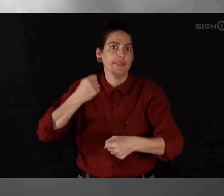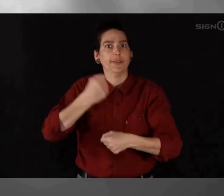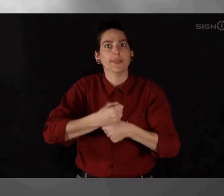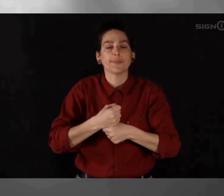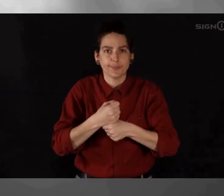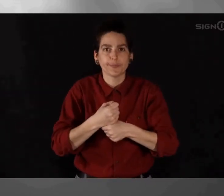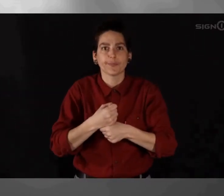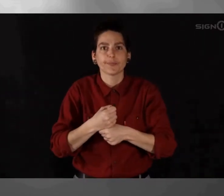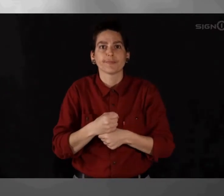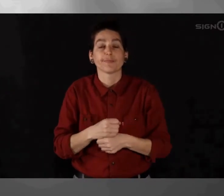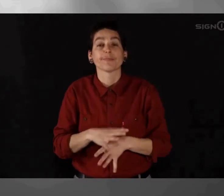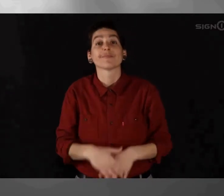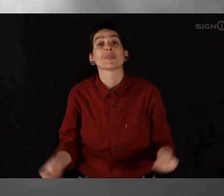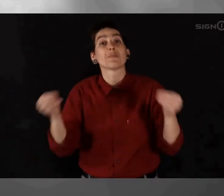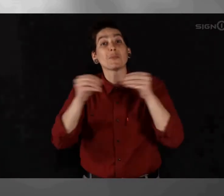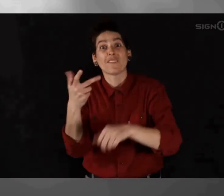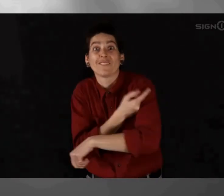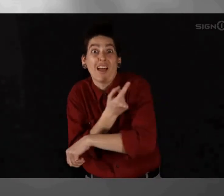of last year.